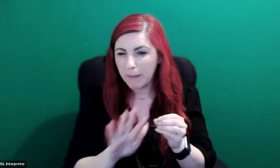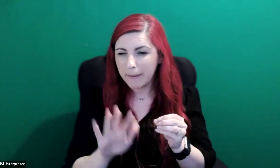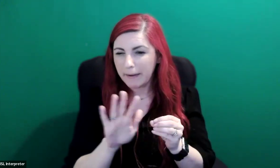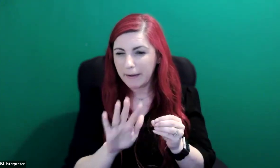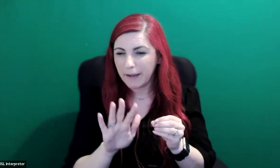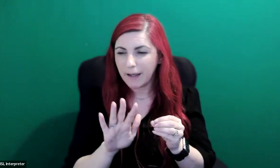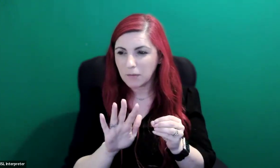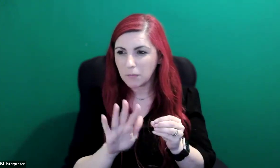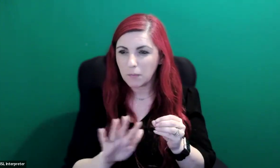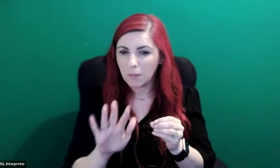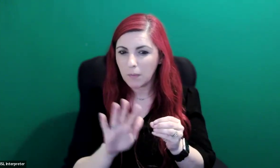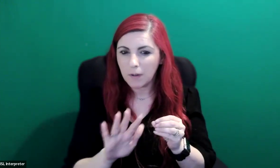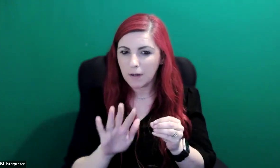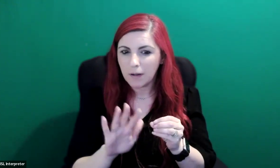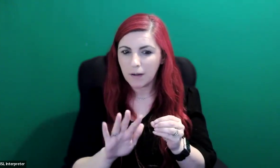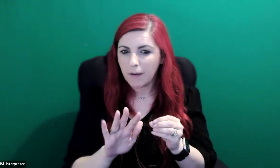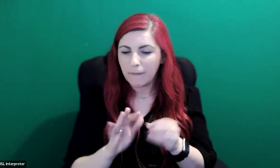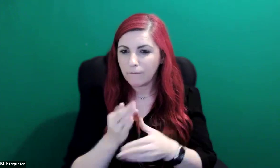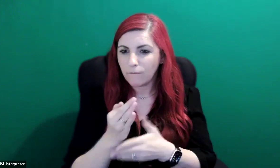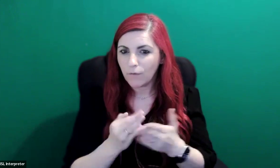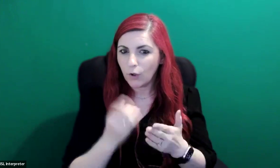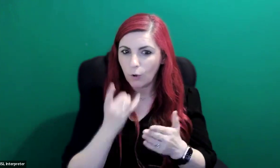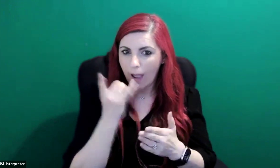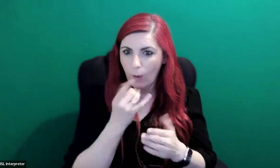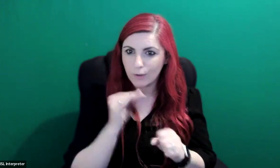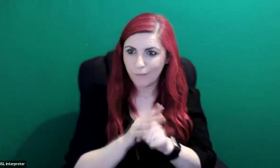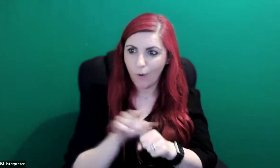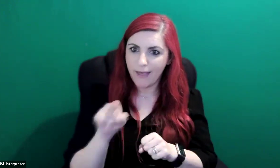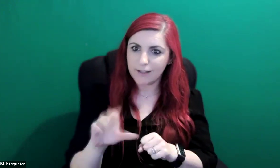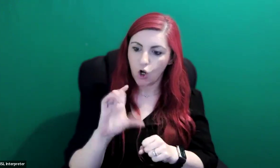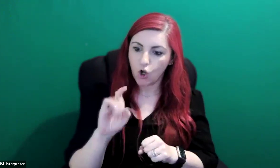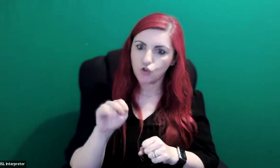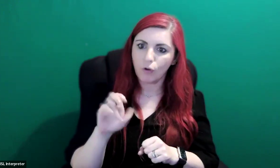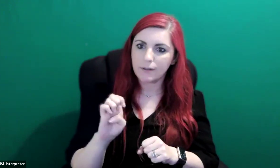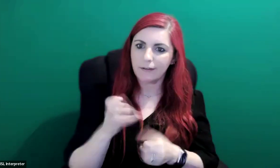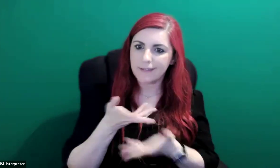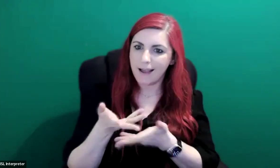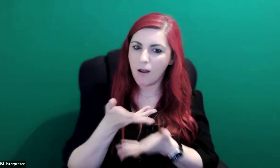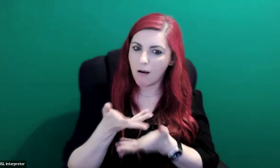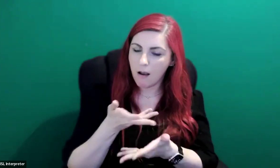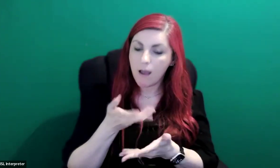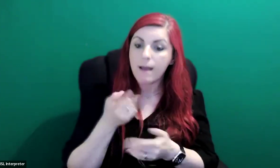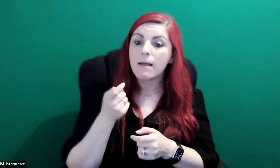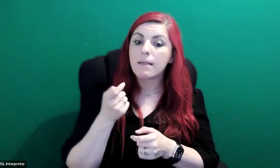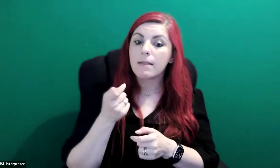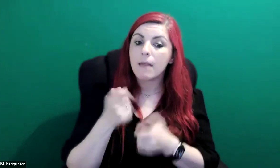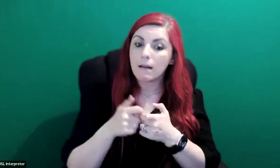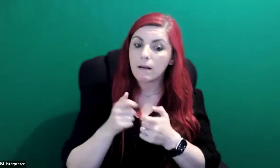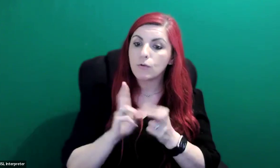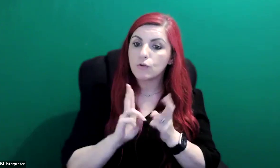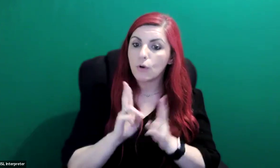think, a couple of hours for the constructive dialogue. Then you